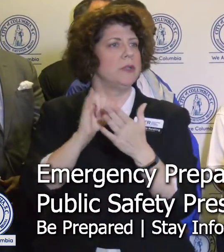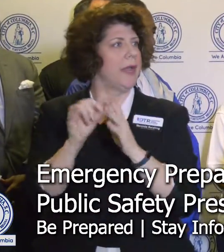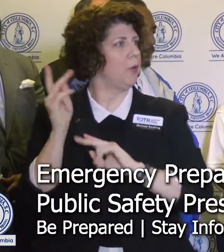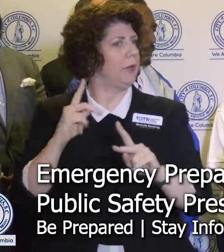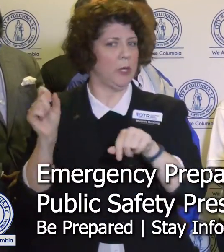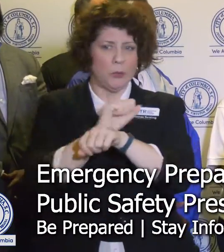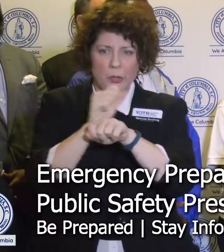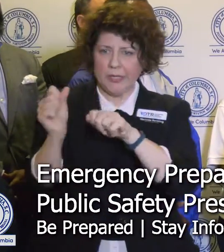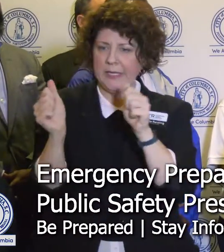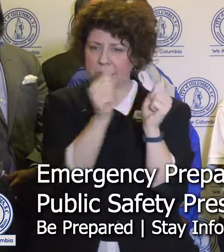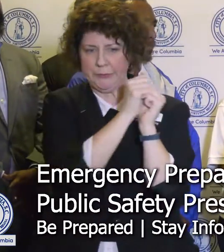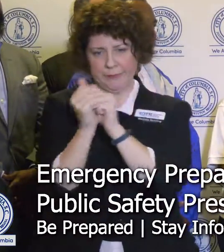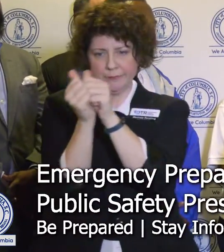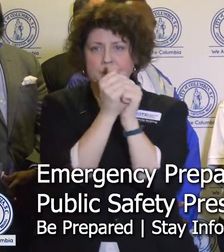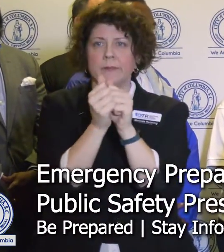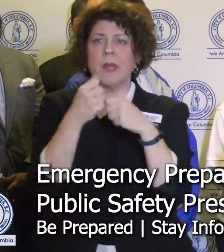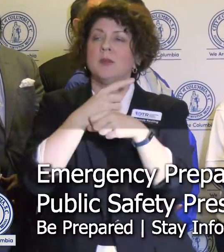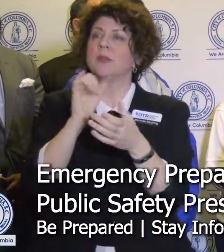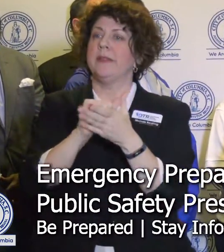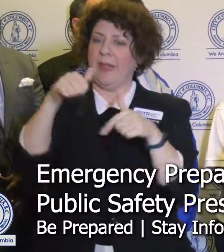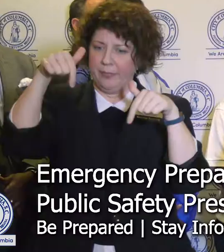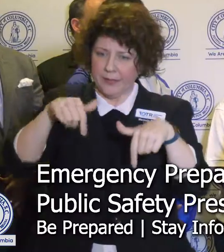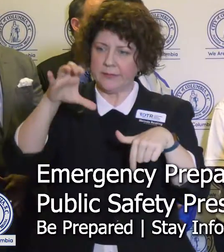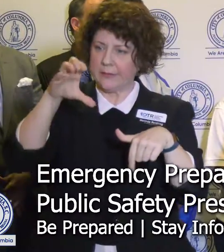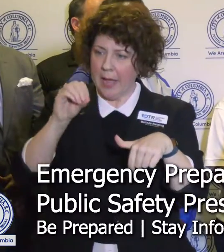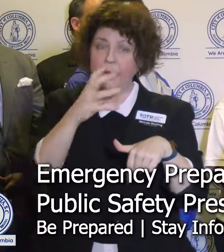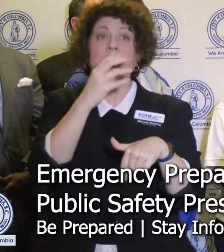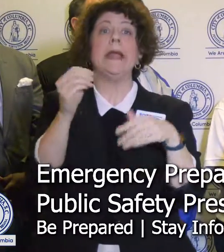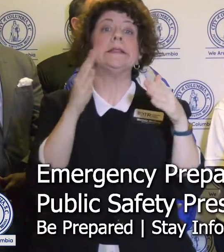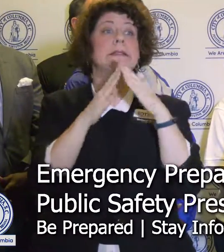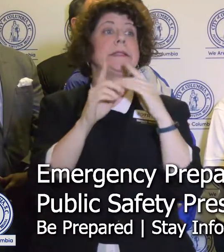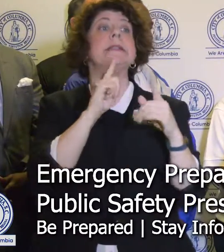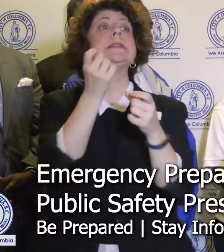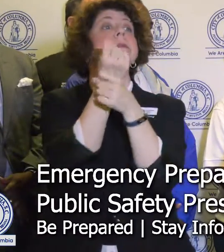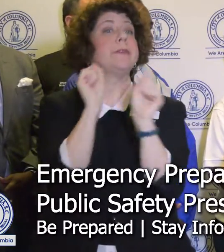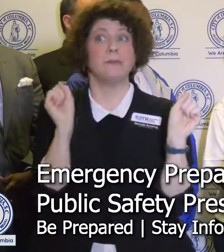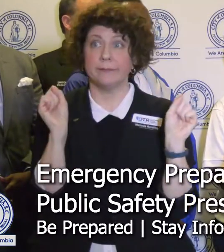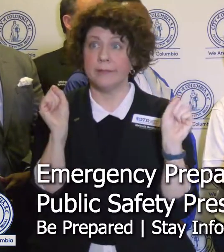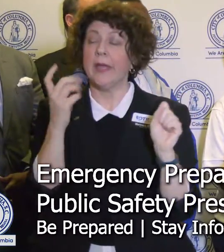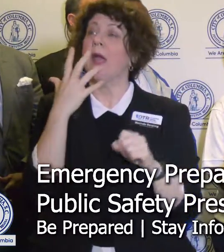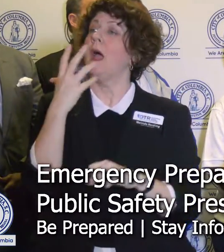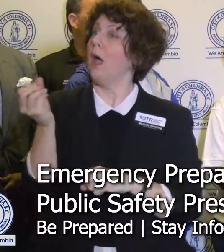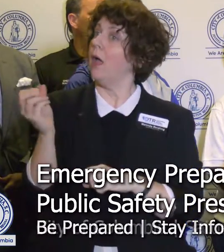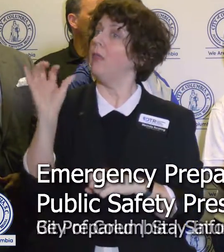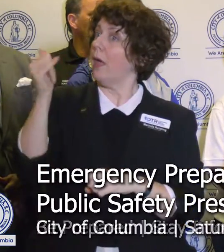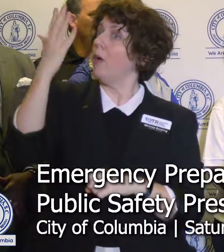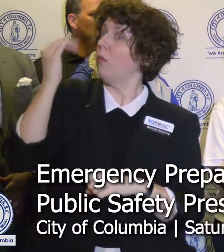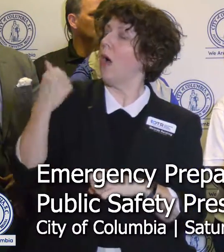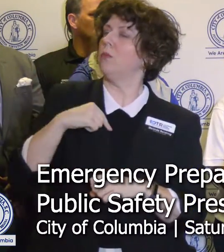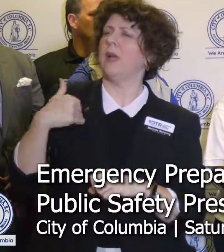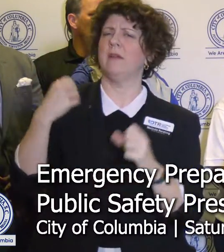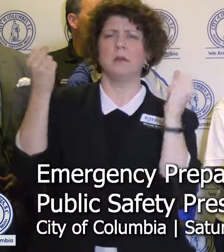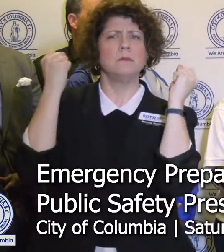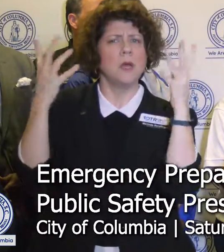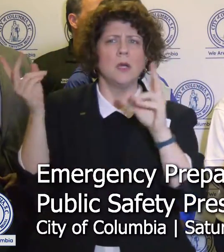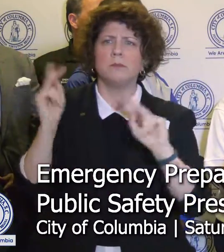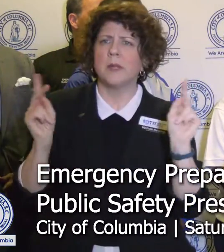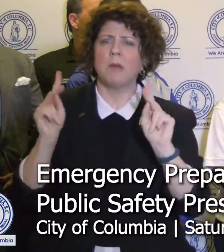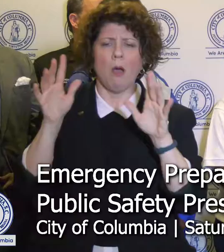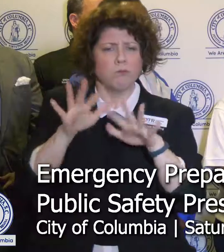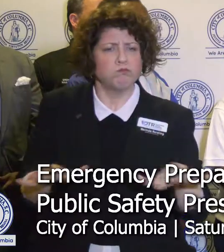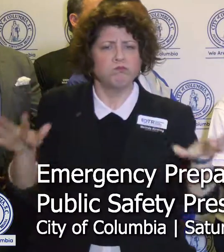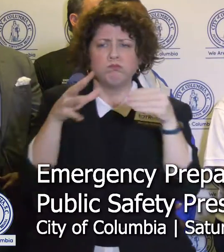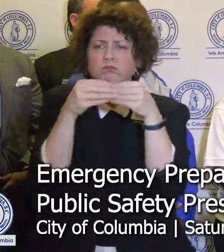we are working together to make sure that this county and this city is safe. And therefore, we've got lots of people in the